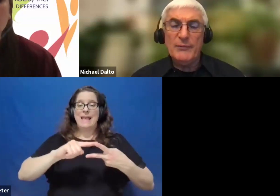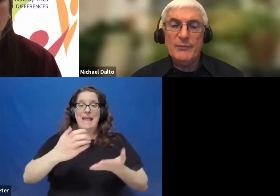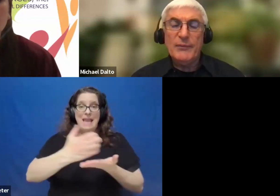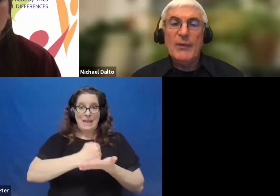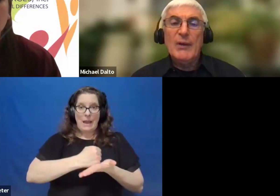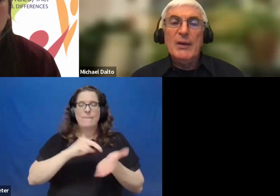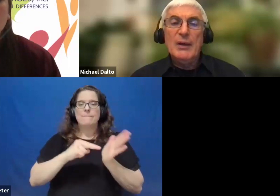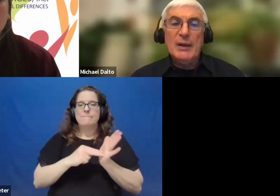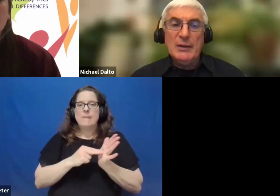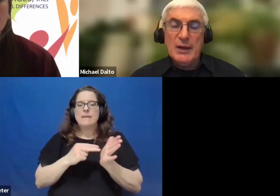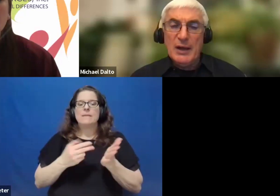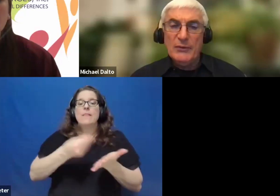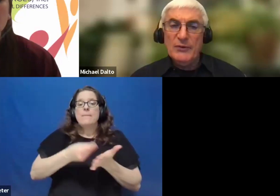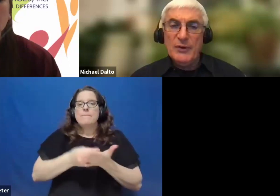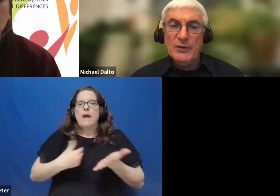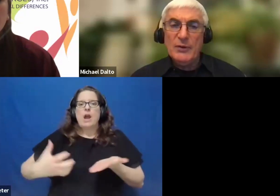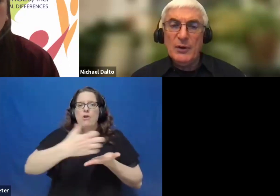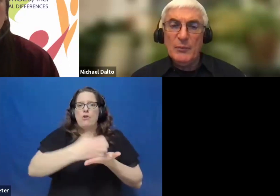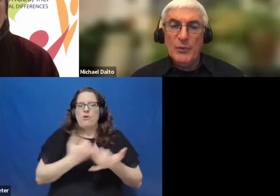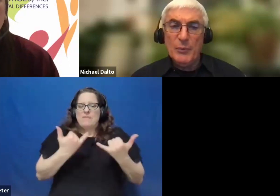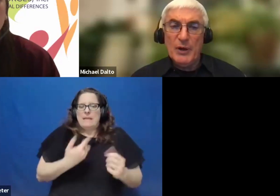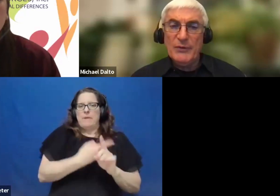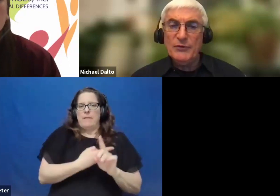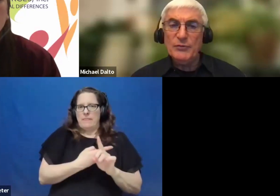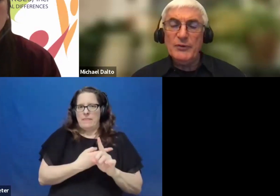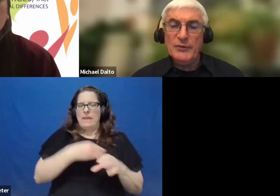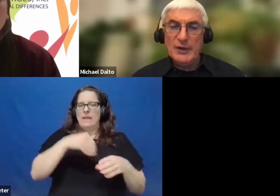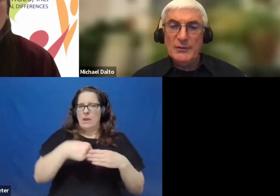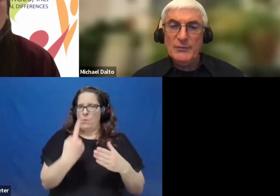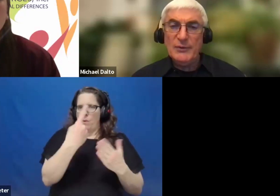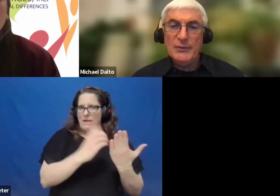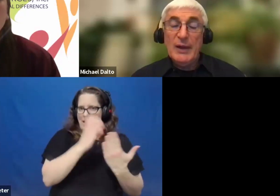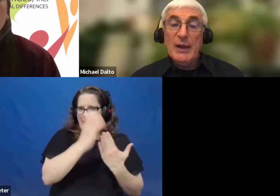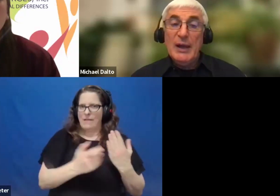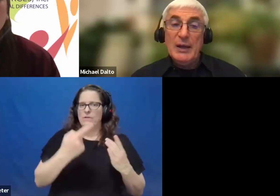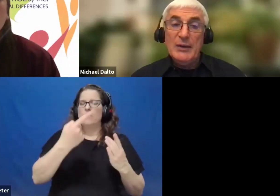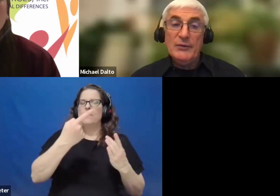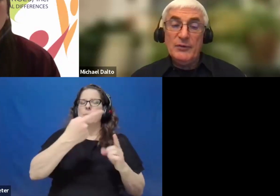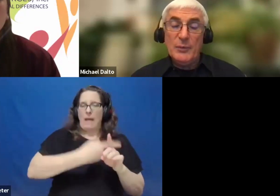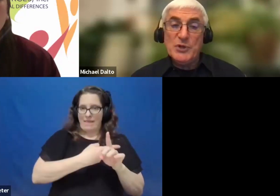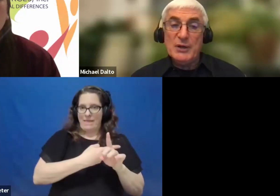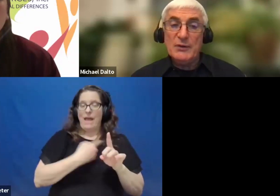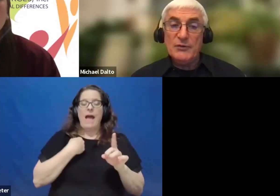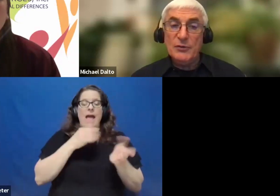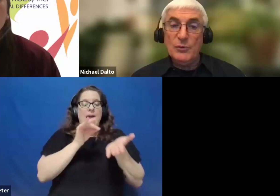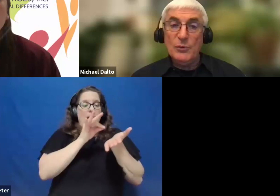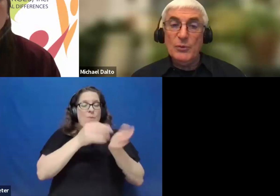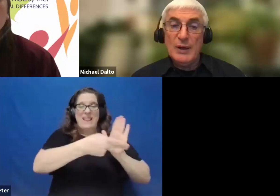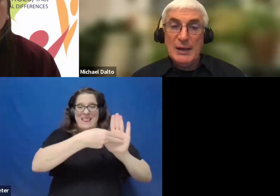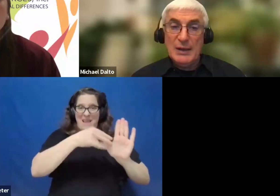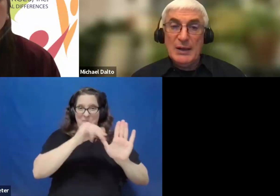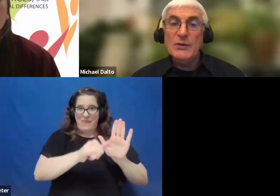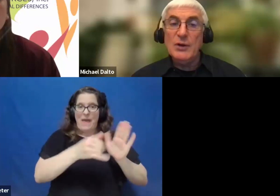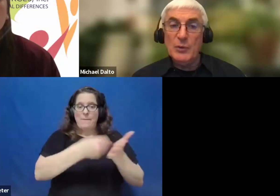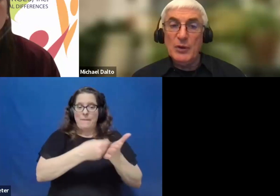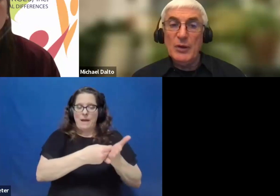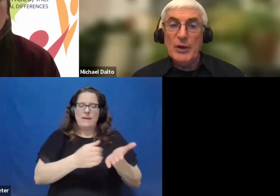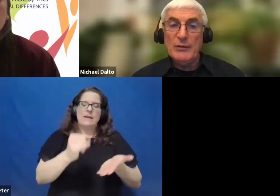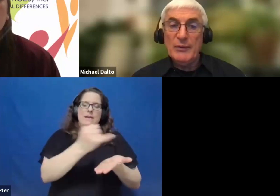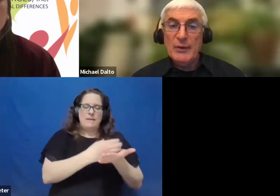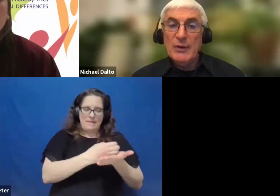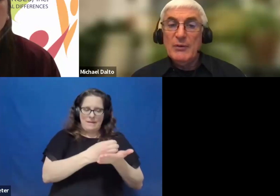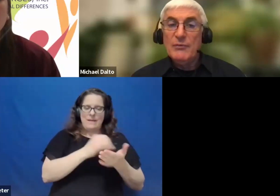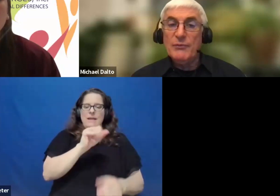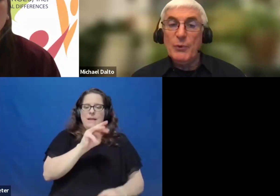month. It counts as income the month it's received, and it's subject to an income